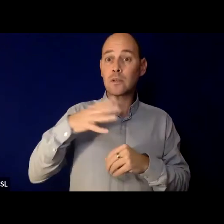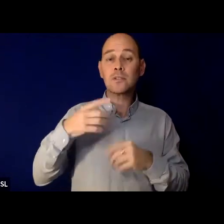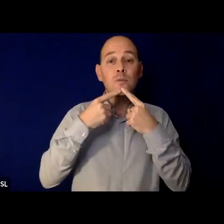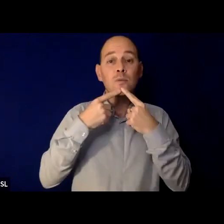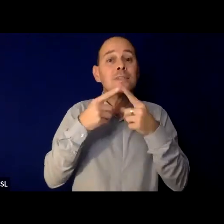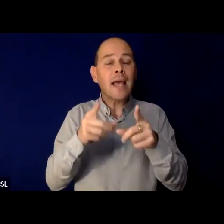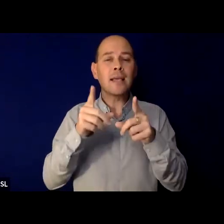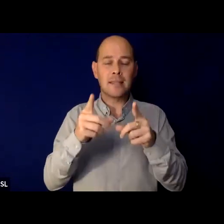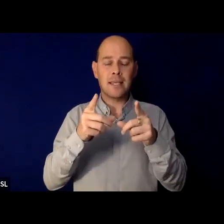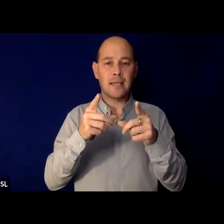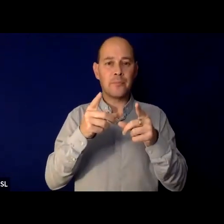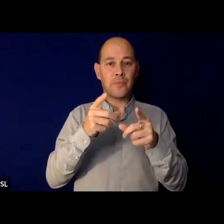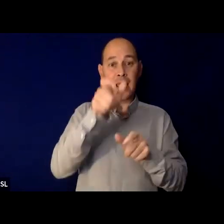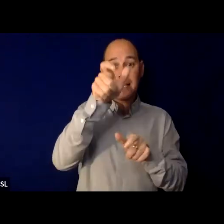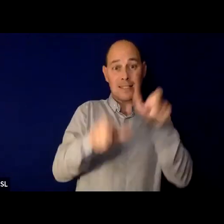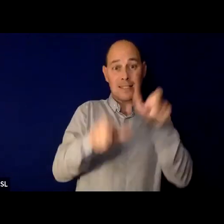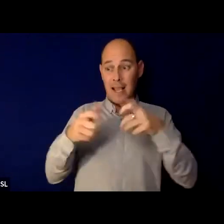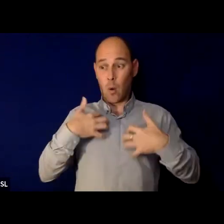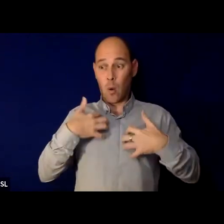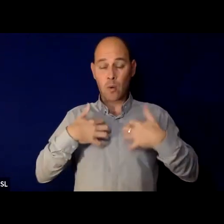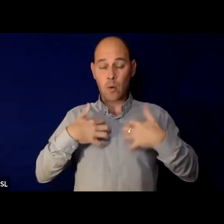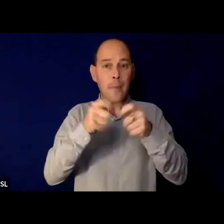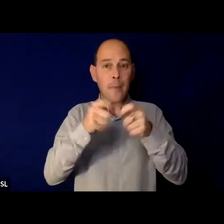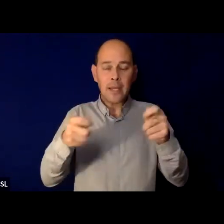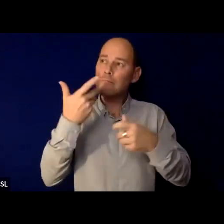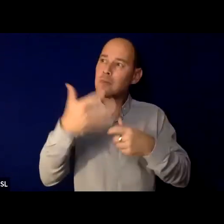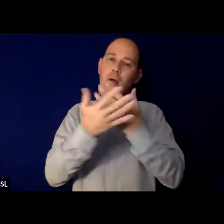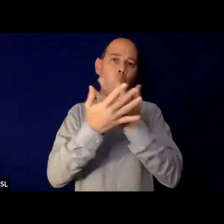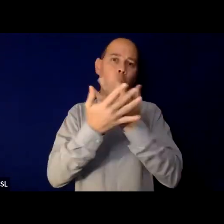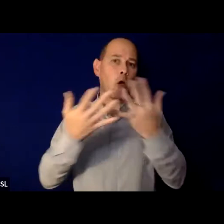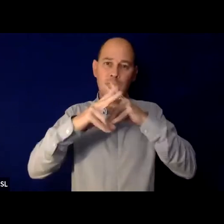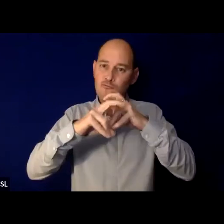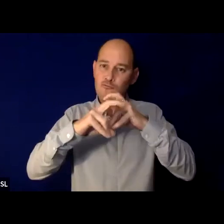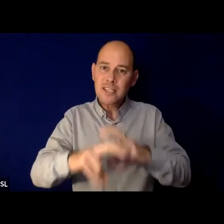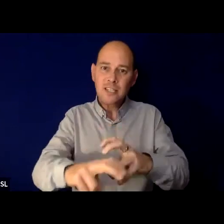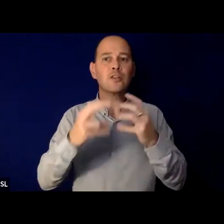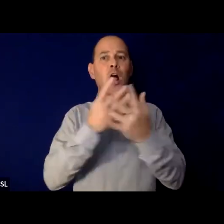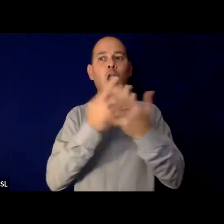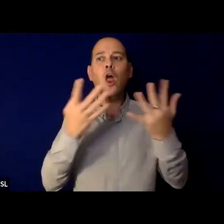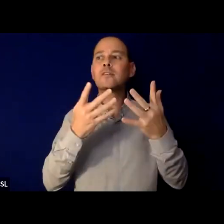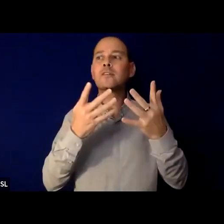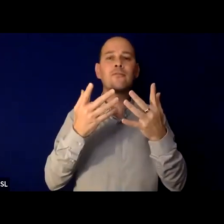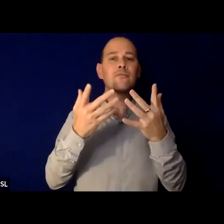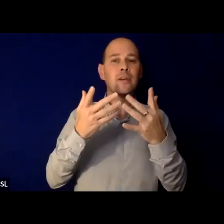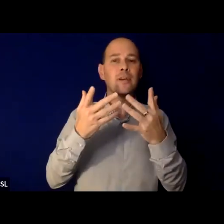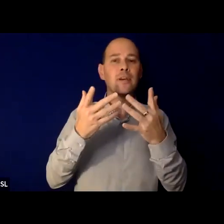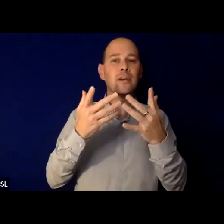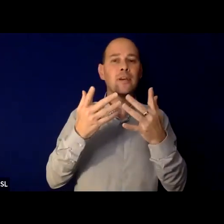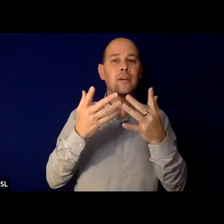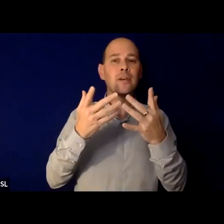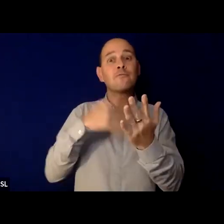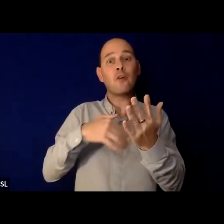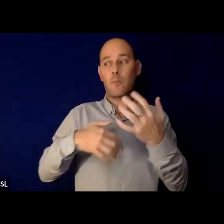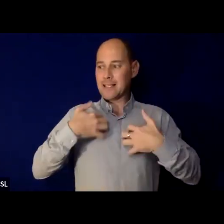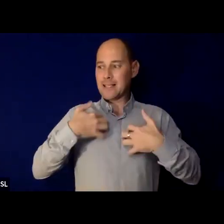mapping has required significant research, a lot of engagement activities, and a lot of use of referral from stakeholders to others to